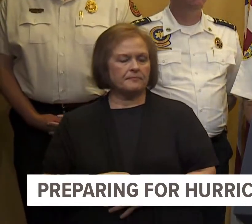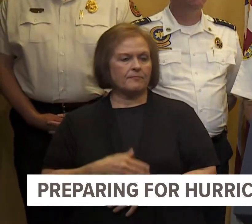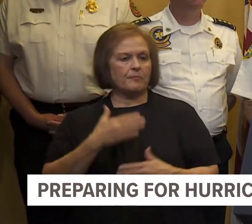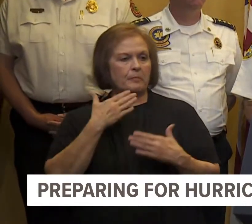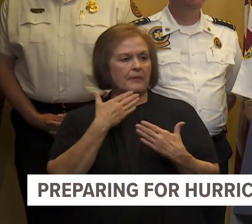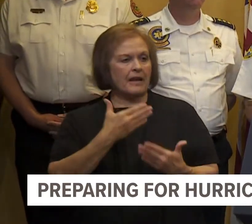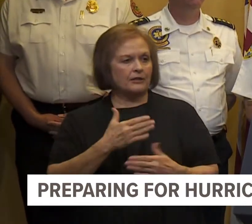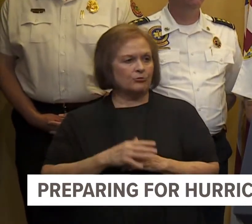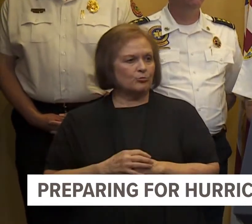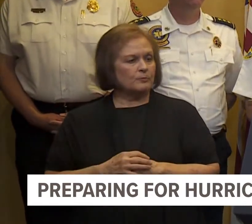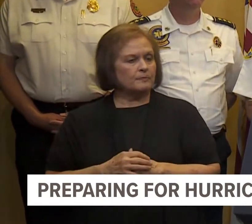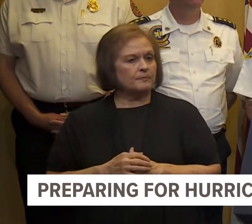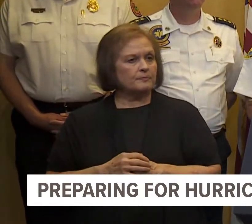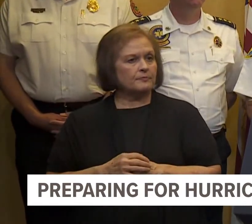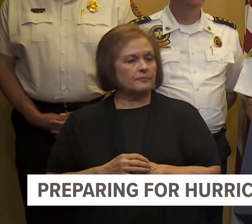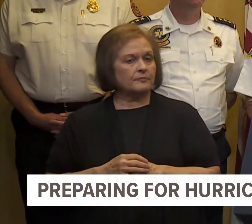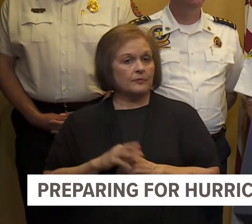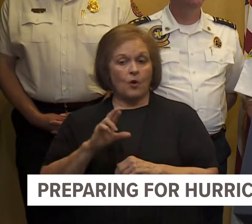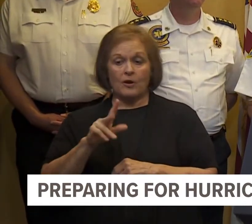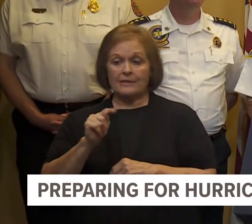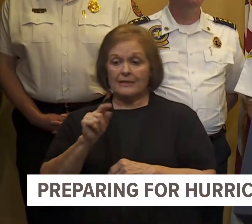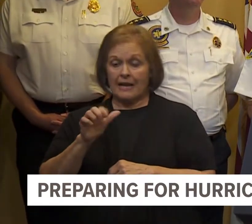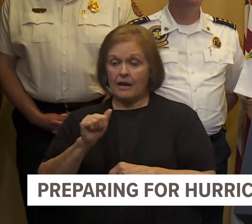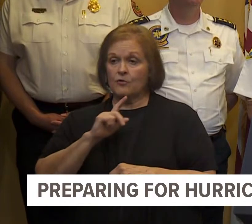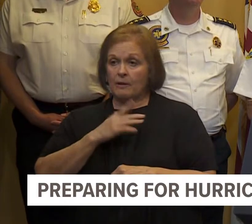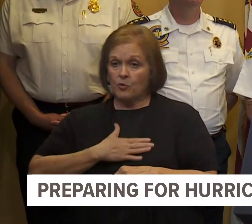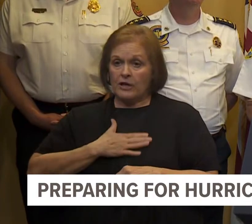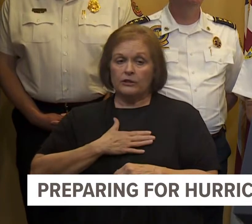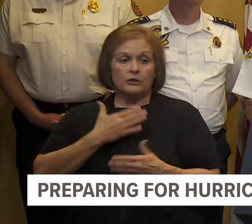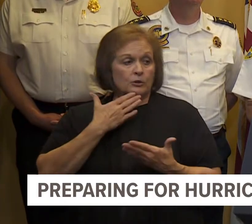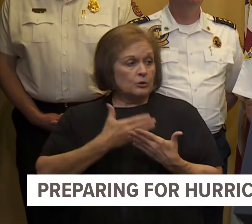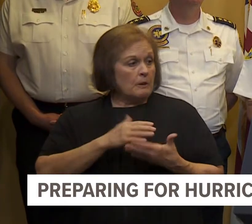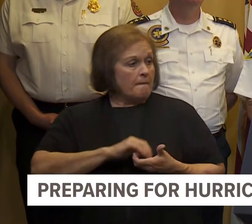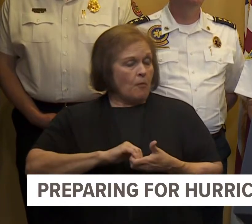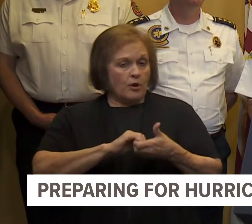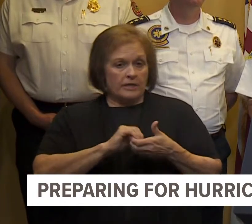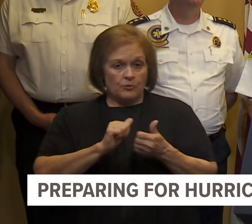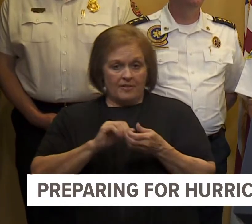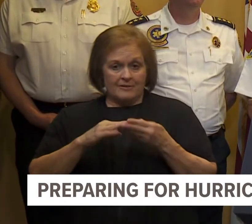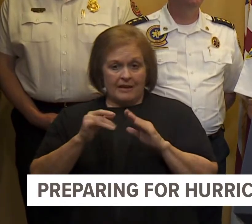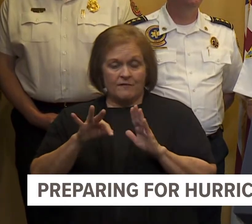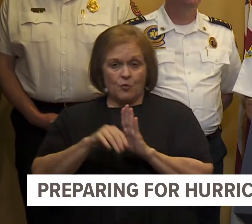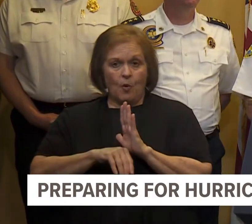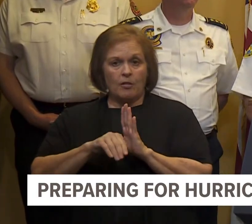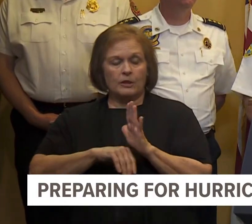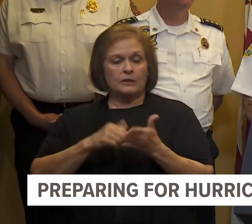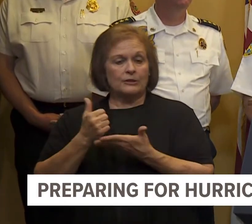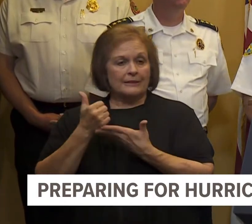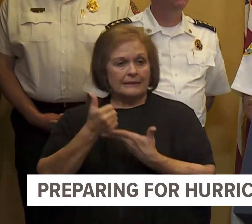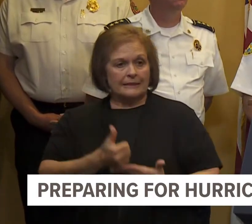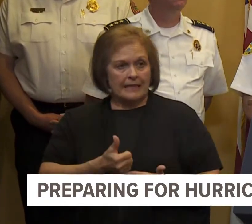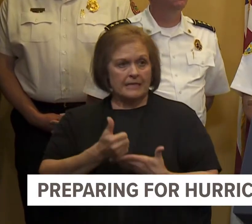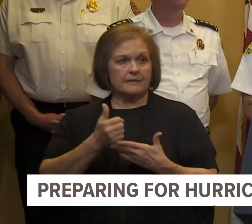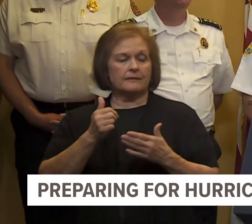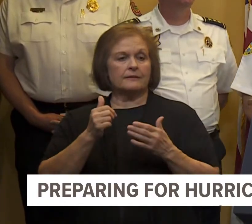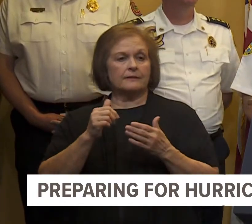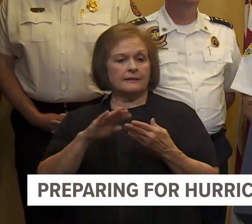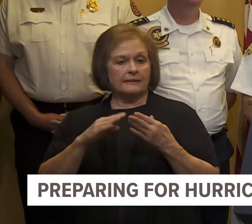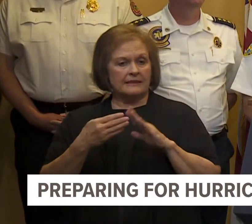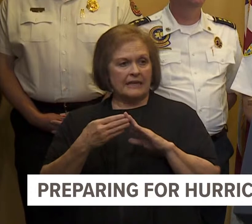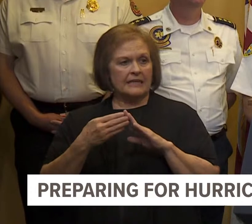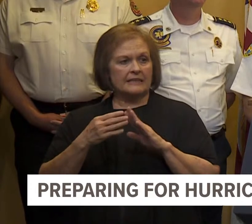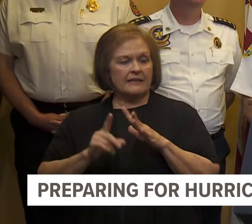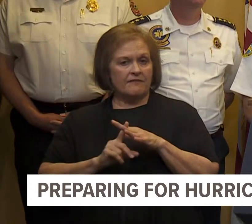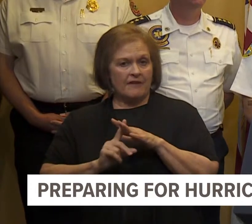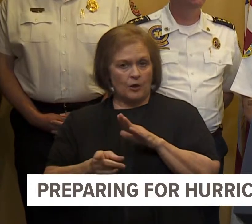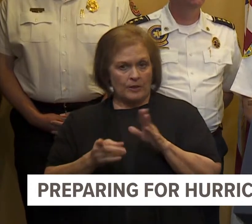Thank you, Madam Mayor. Good morning. The RTA appreciates the strong partnership that we have with the City of New Orleans to assist with the city's